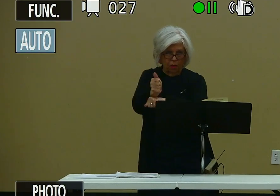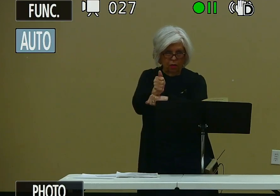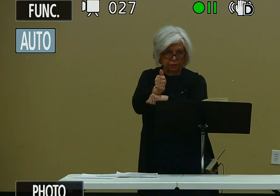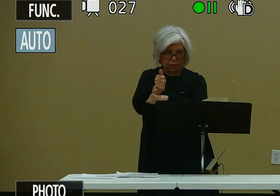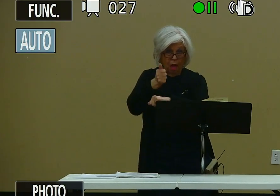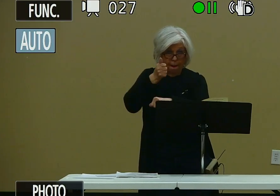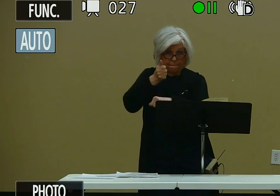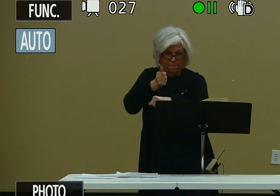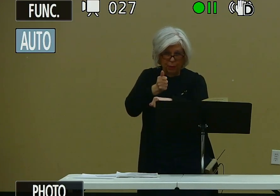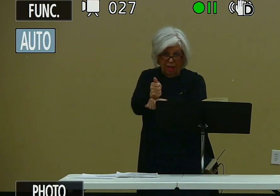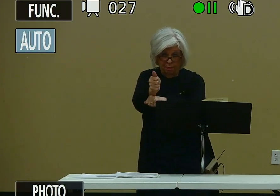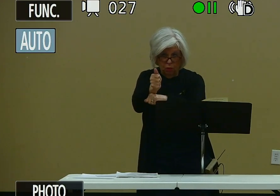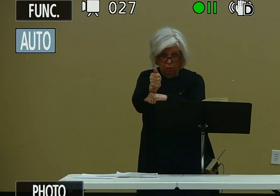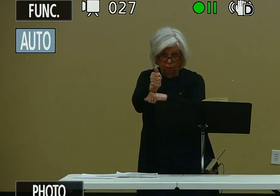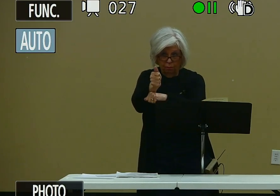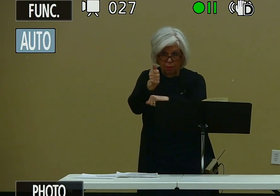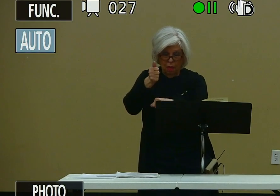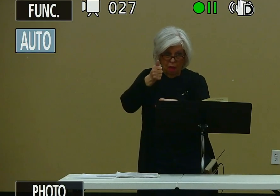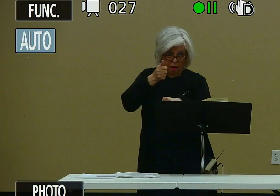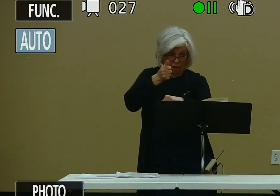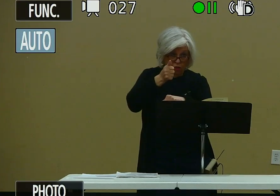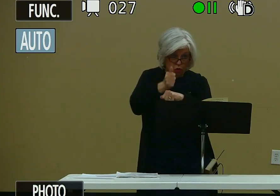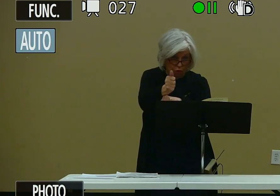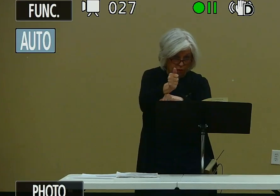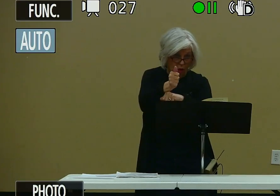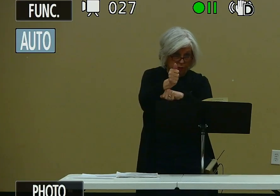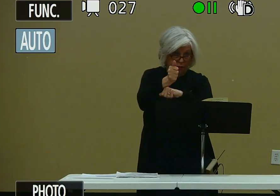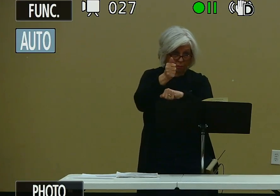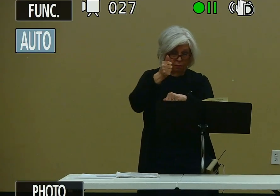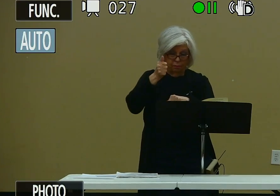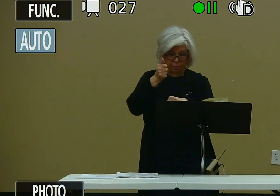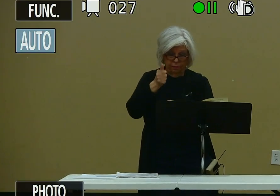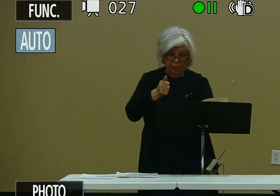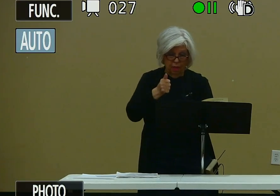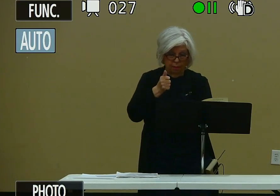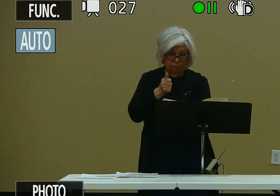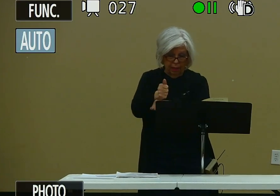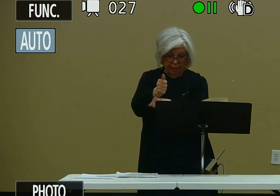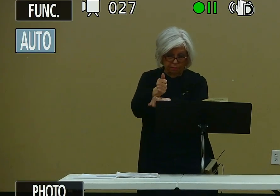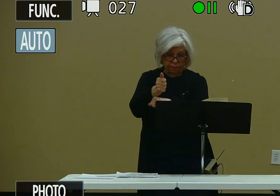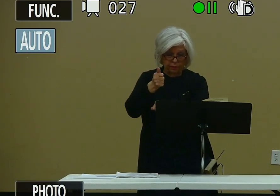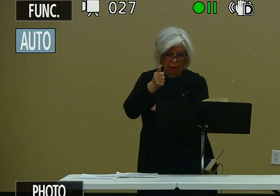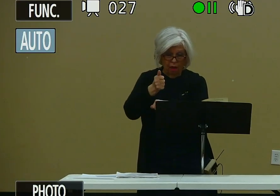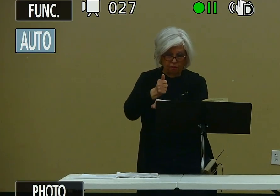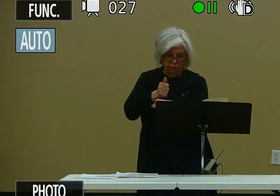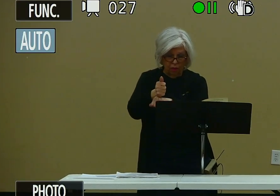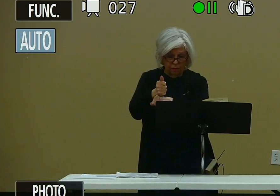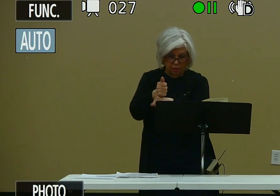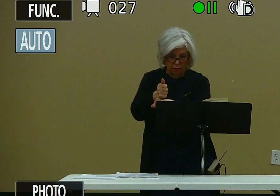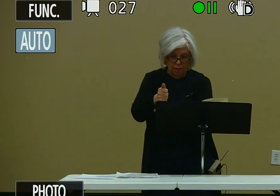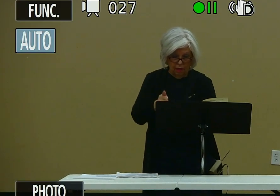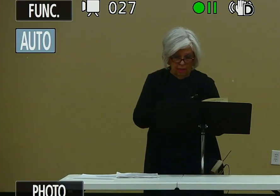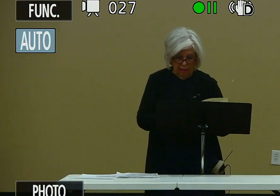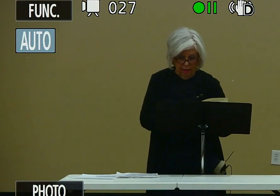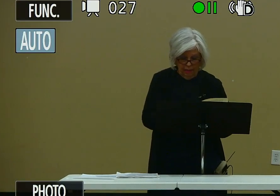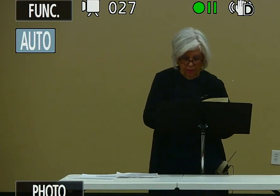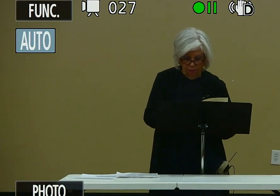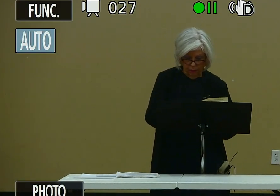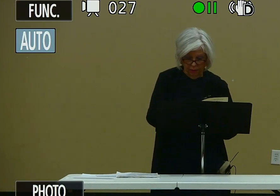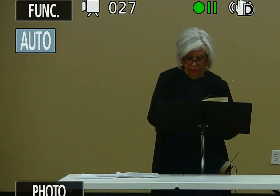Fault. Blame you. Your fault. Blame. Fault. Then we'll go down